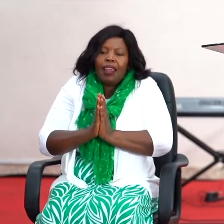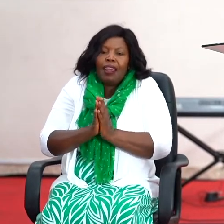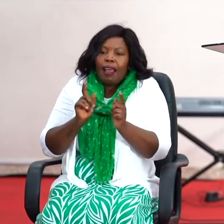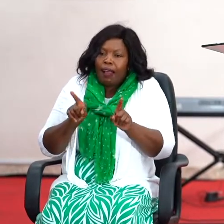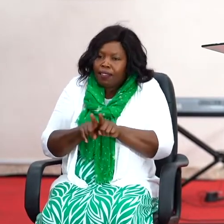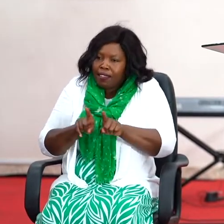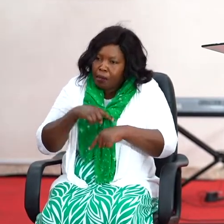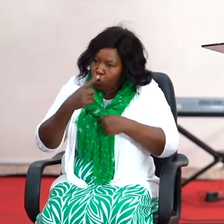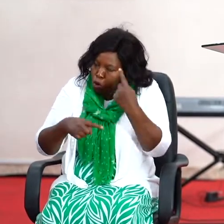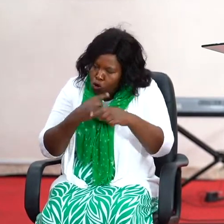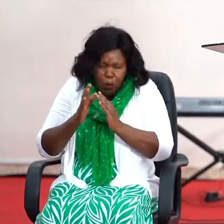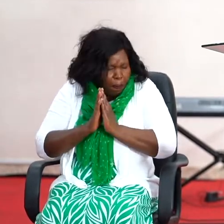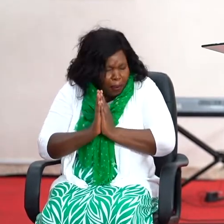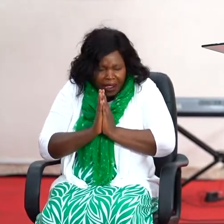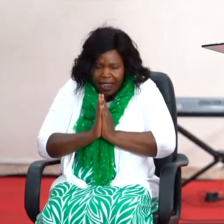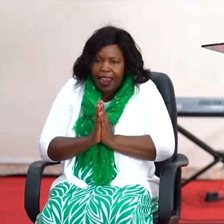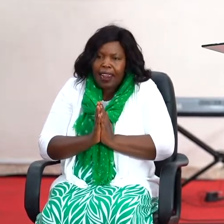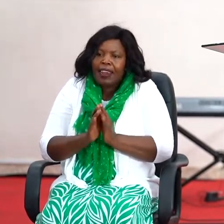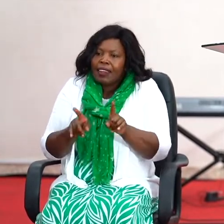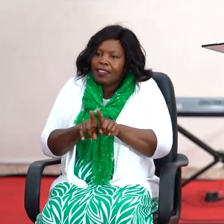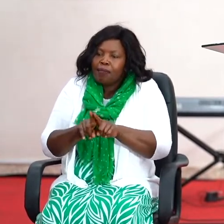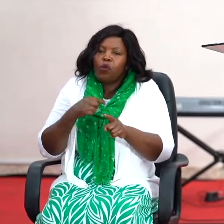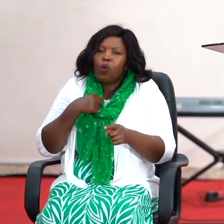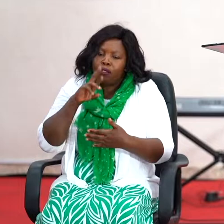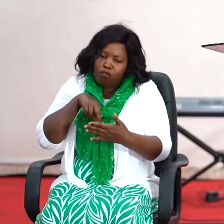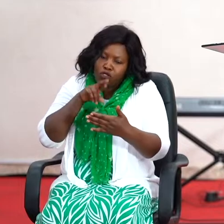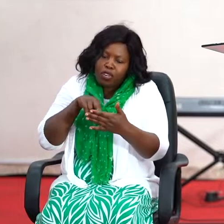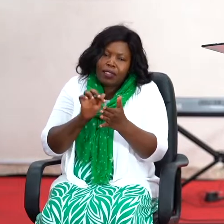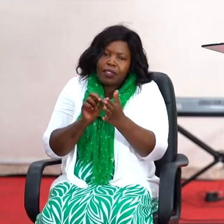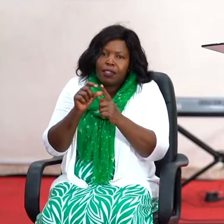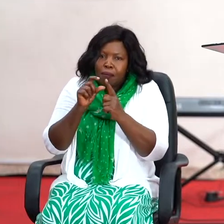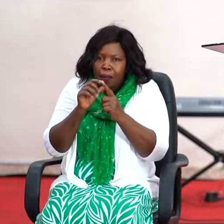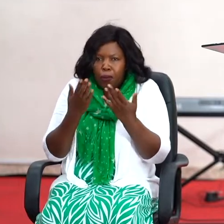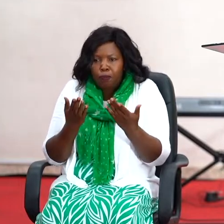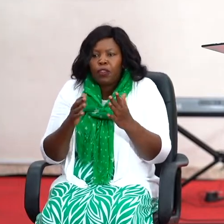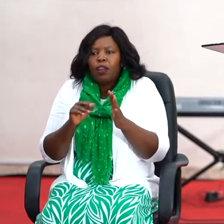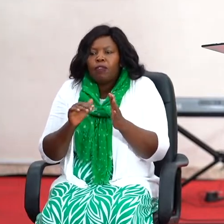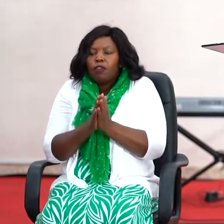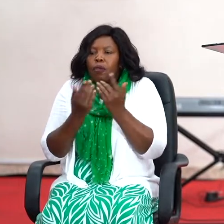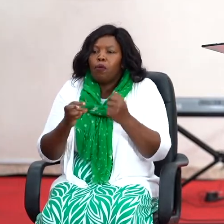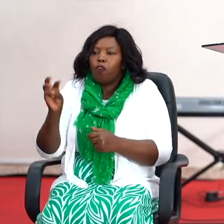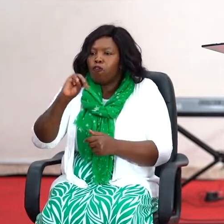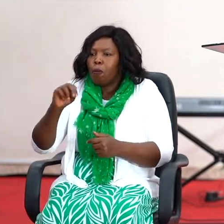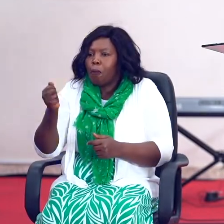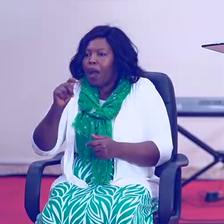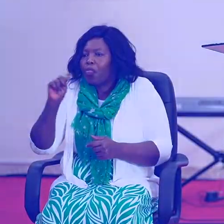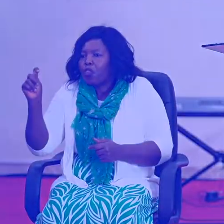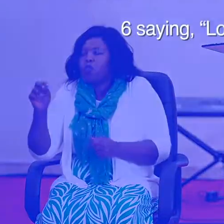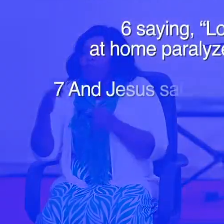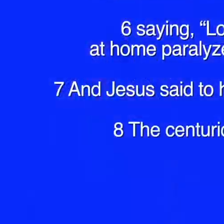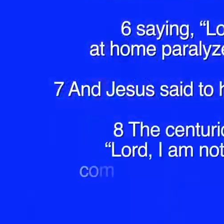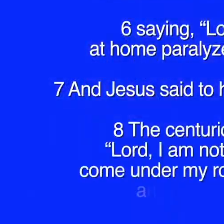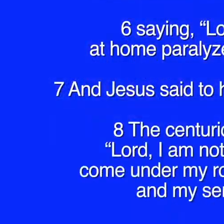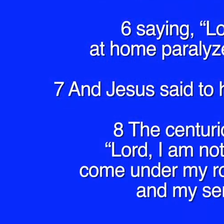continue interceding. And so I would like to read the word of God in the book of Matthew, chapter